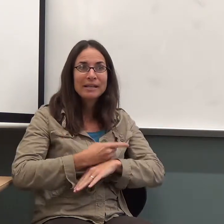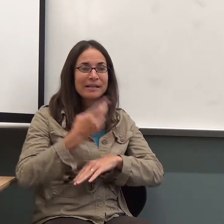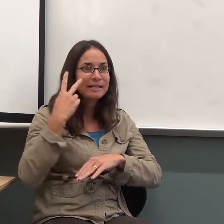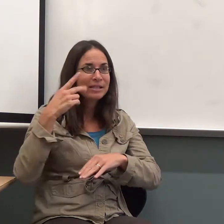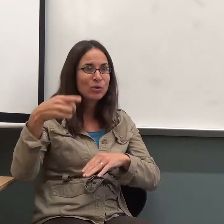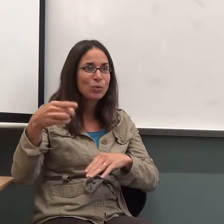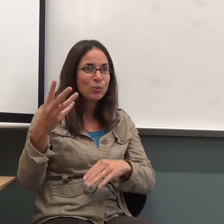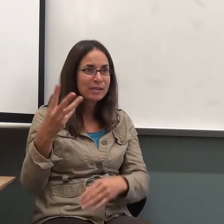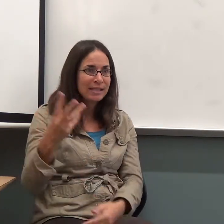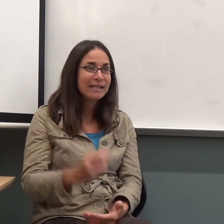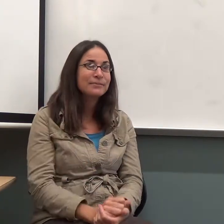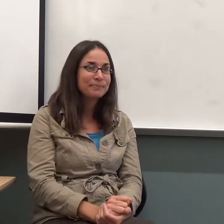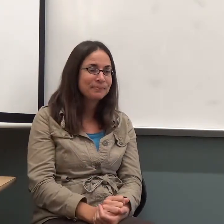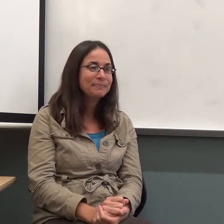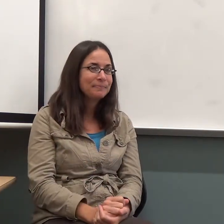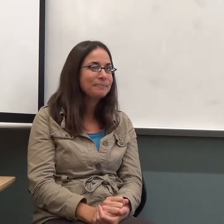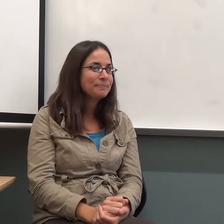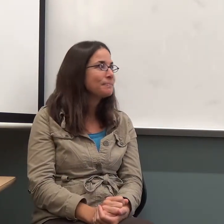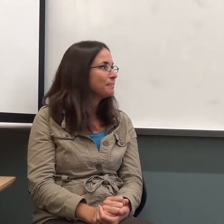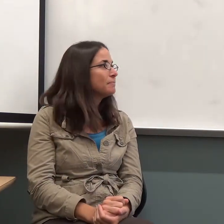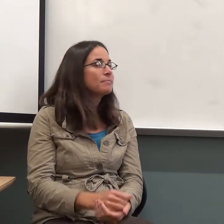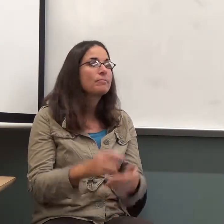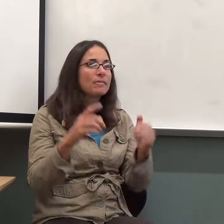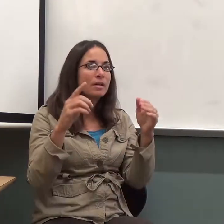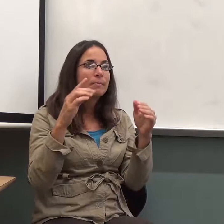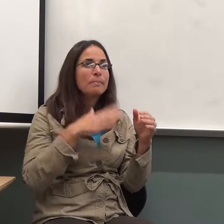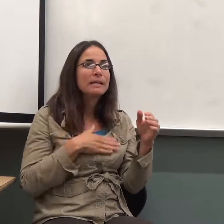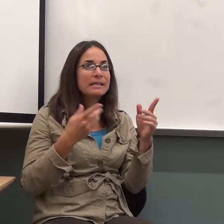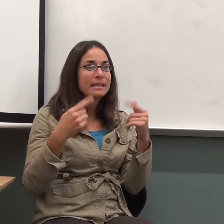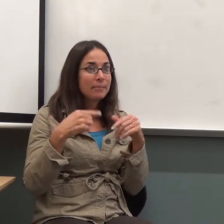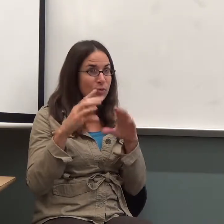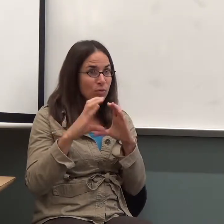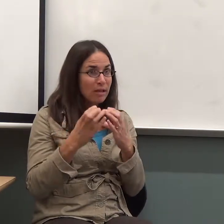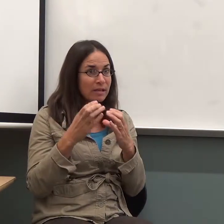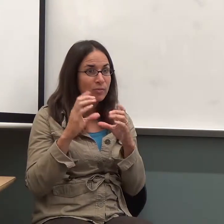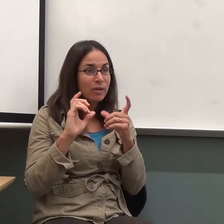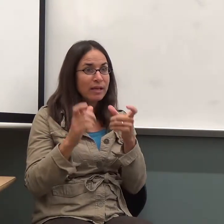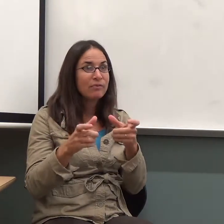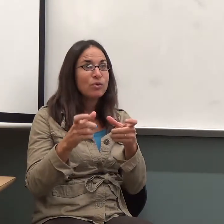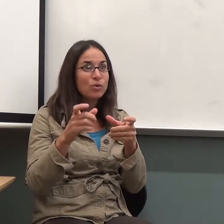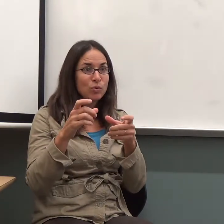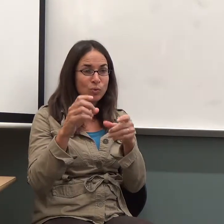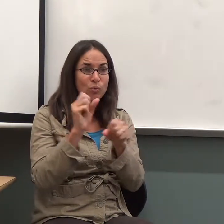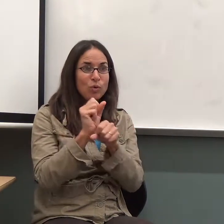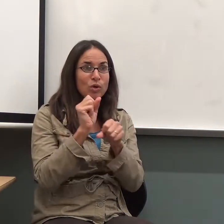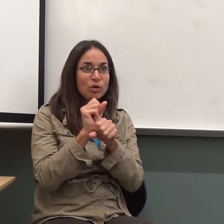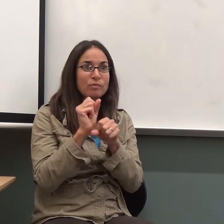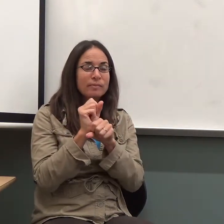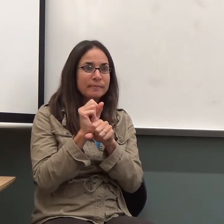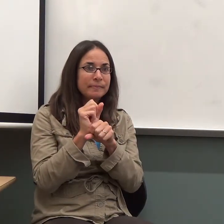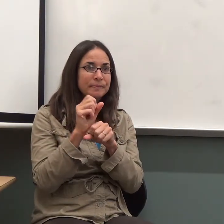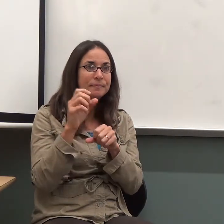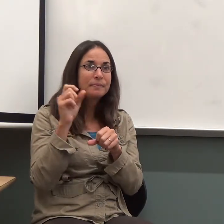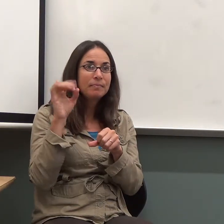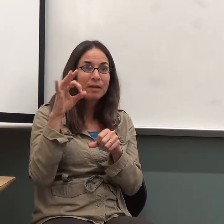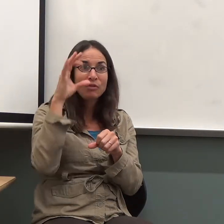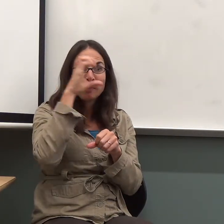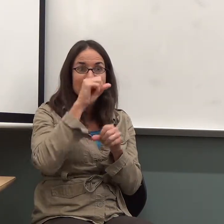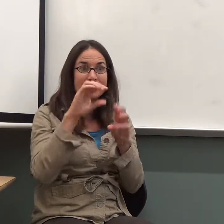Wednesday. Show up for class, please. You'll have an assignment over the weekend. If you miss class on Wednesday, you are losing points and you will not pass